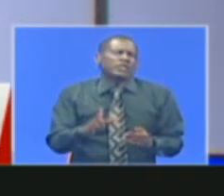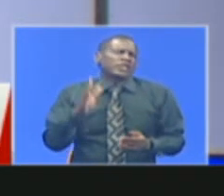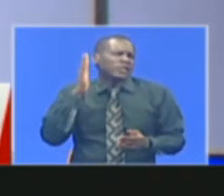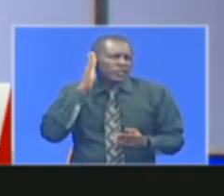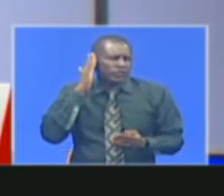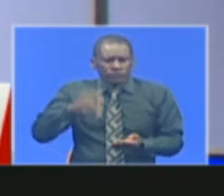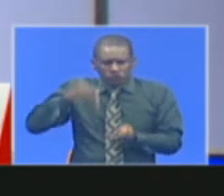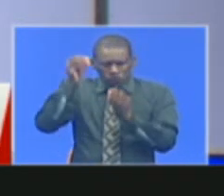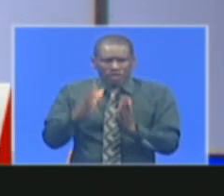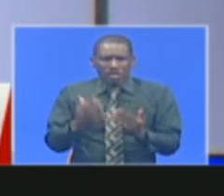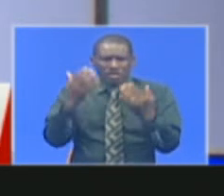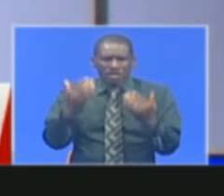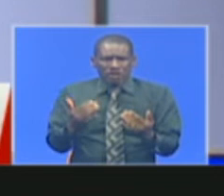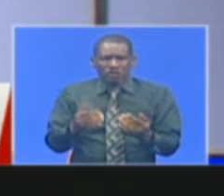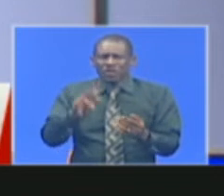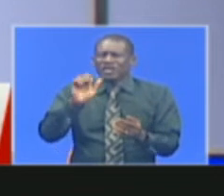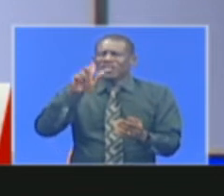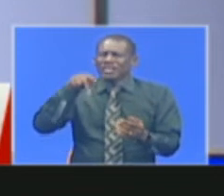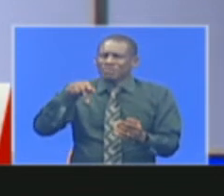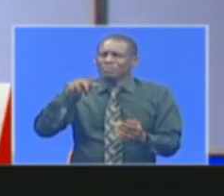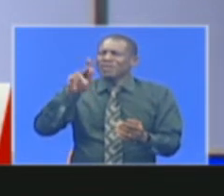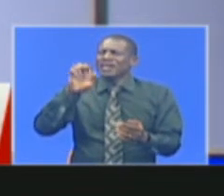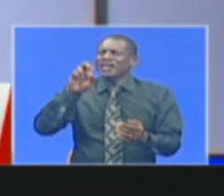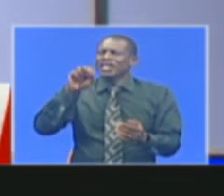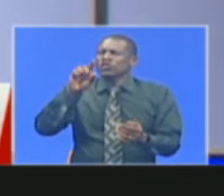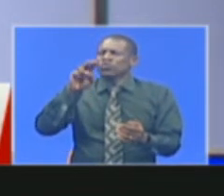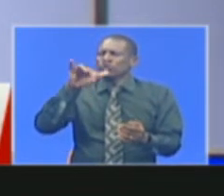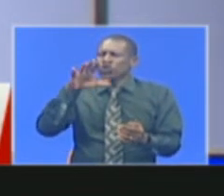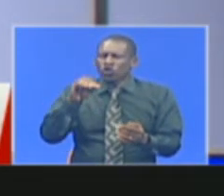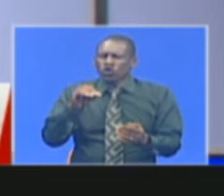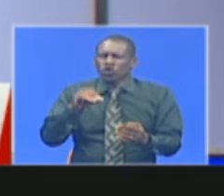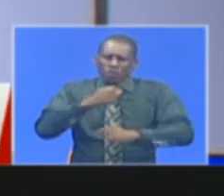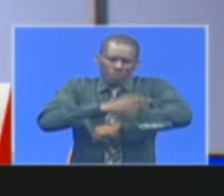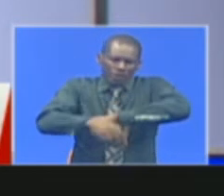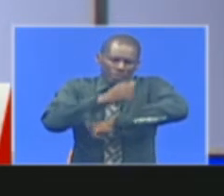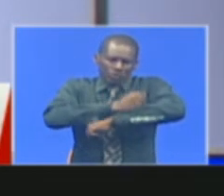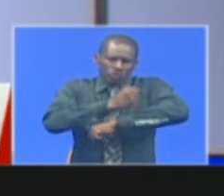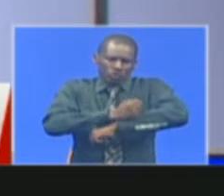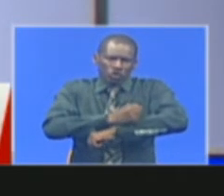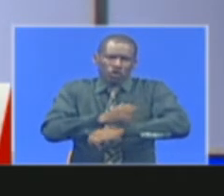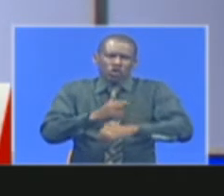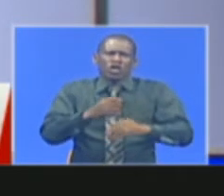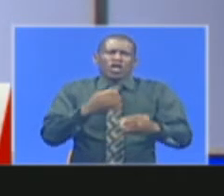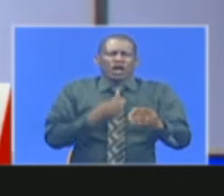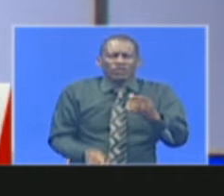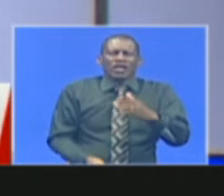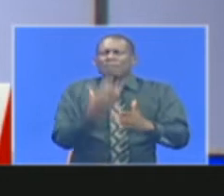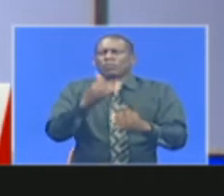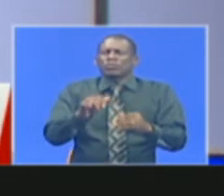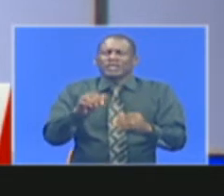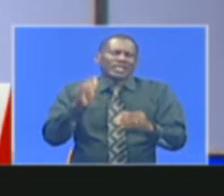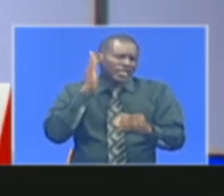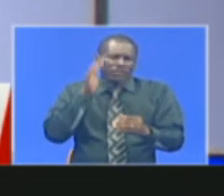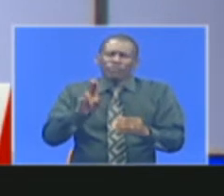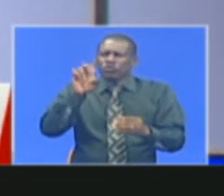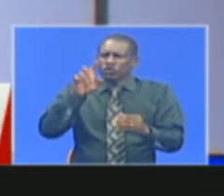impairment. Now, Kipkenduyo Primary School, I hope I got that right, has not only set up a deaf unit to cater for